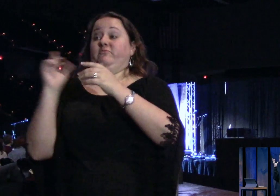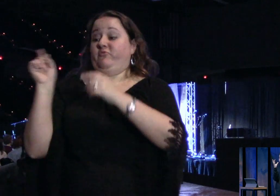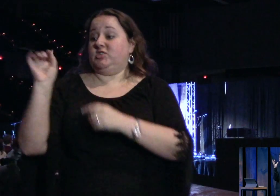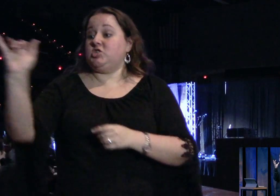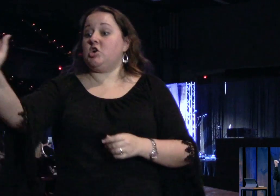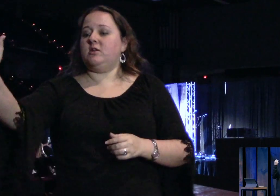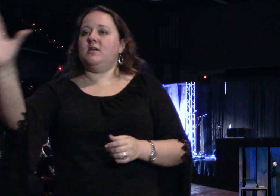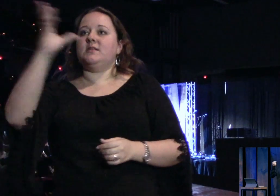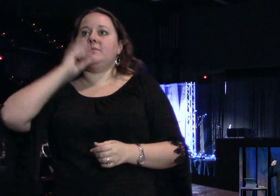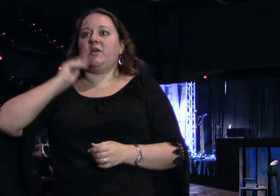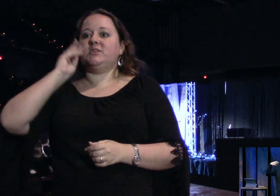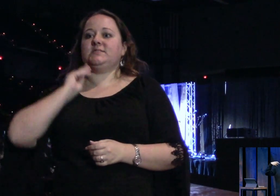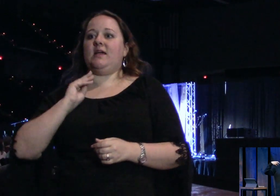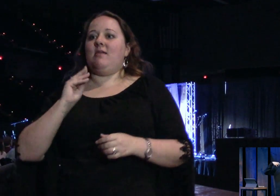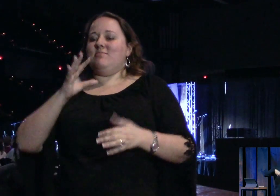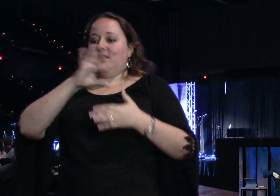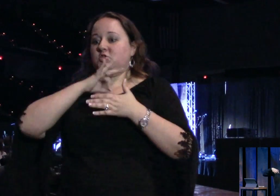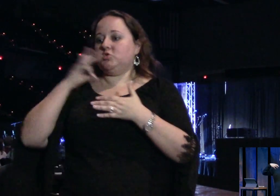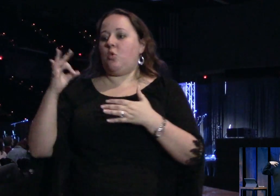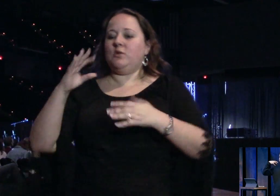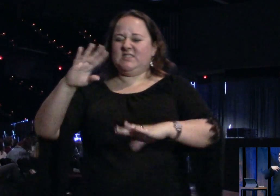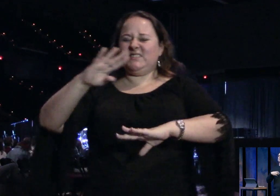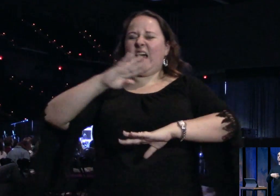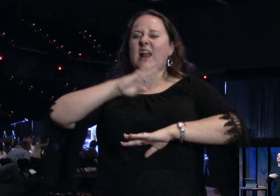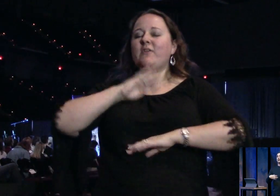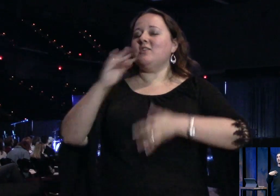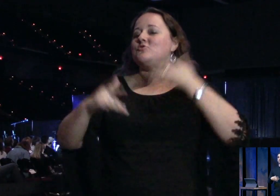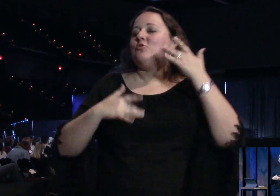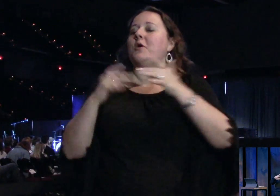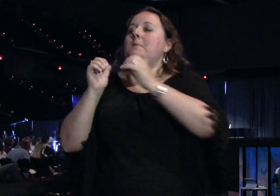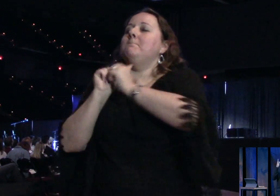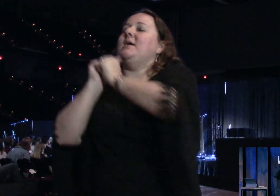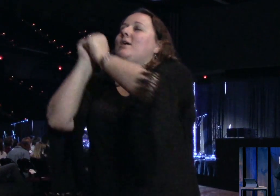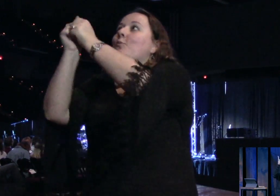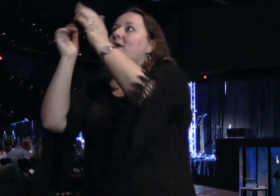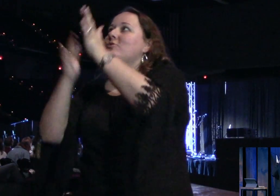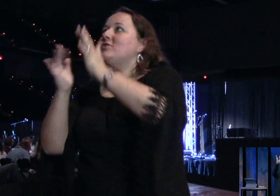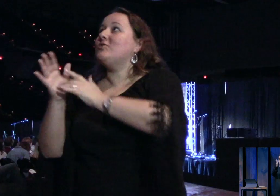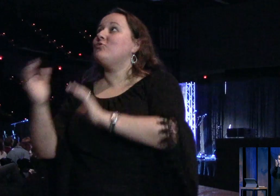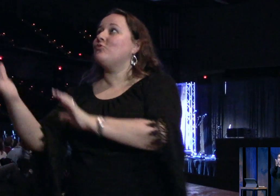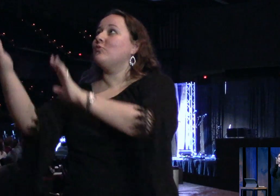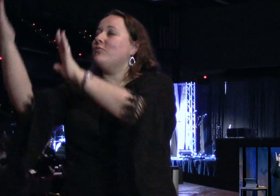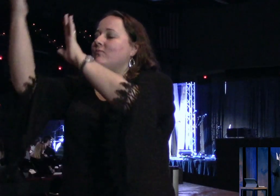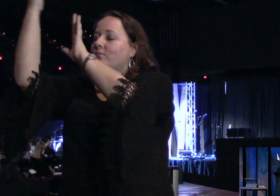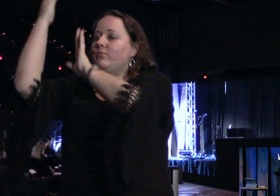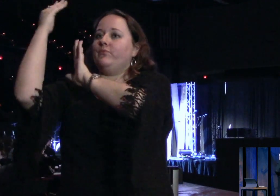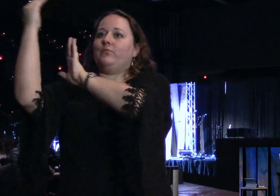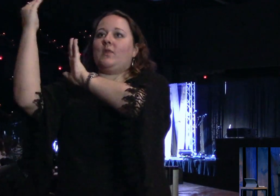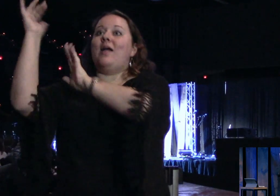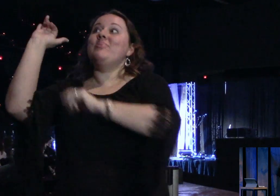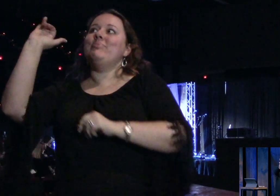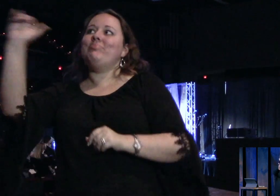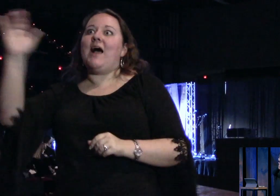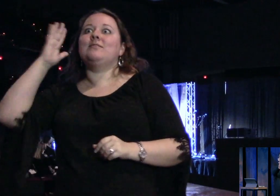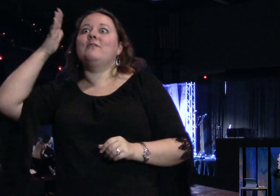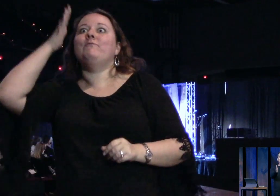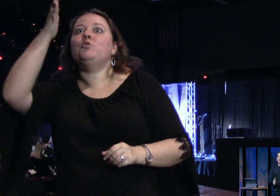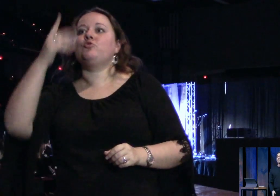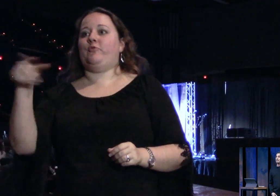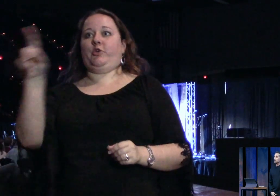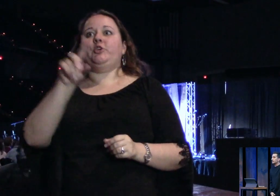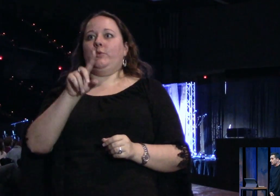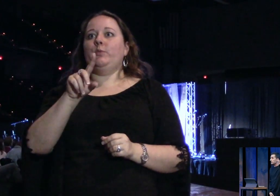of eternity experiencing the soul-satisfying joy of being with Jesus Christ face to